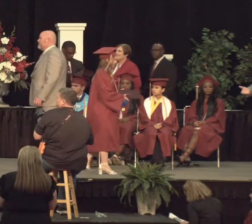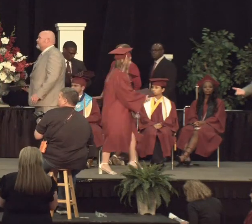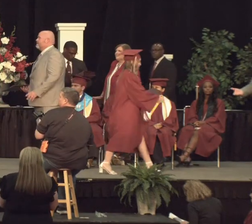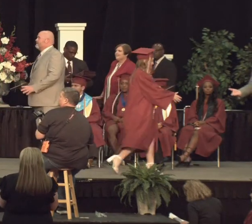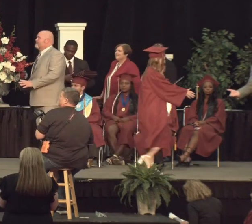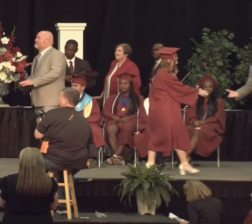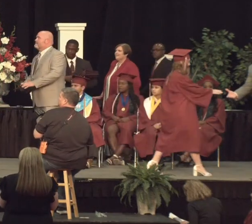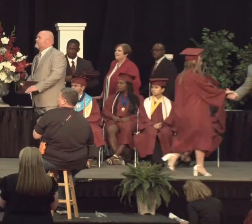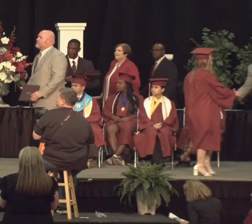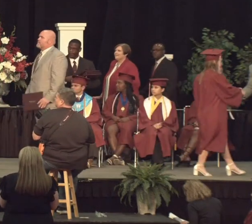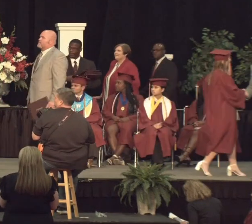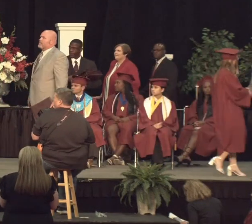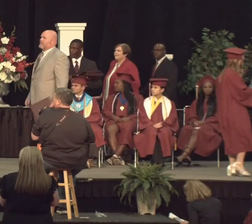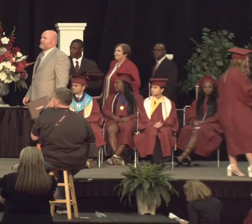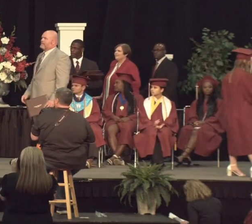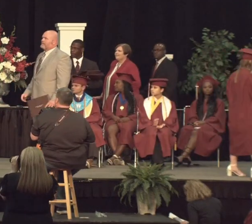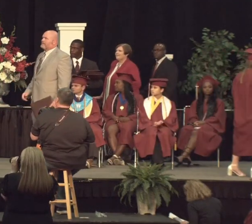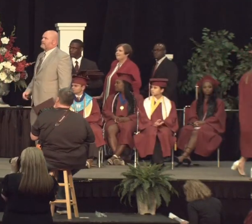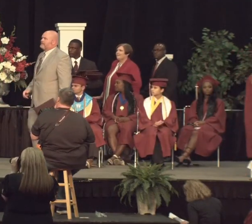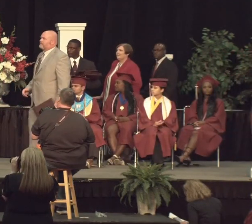Nicholas Sawyer, cum laude.